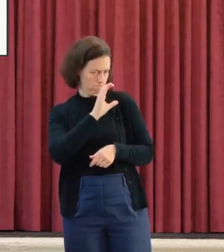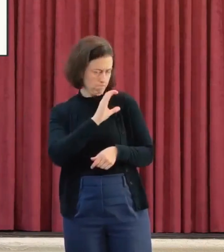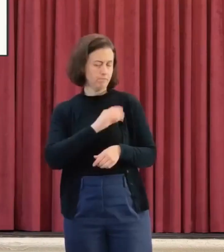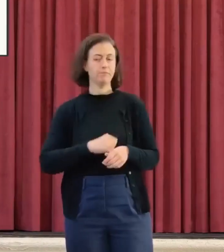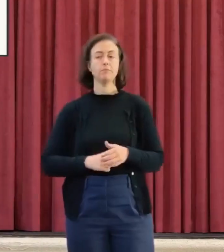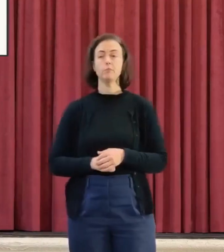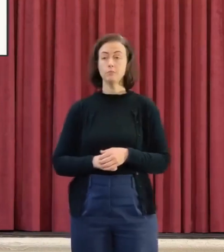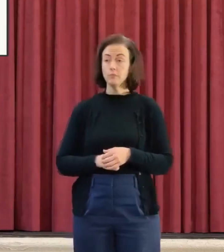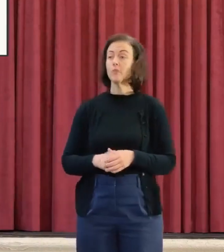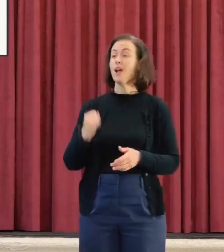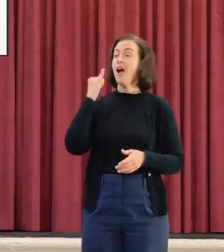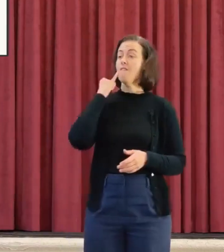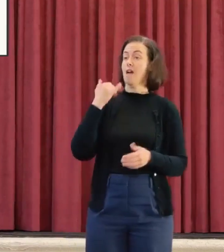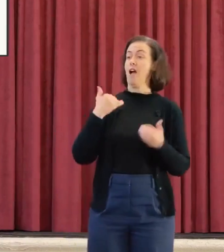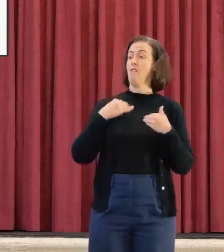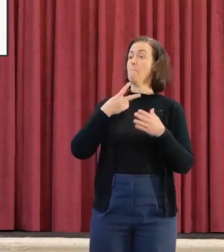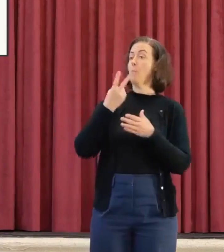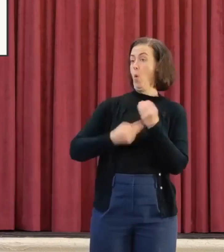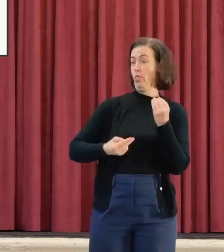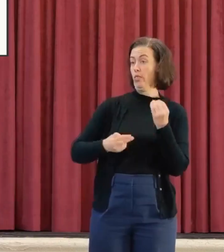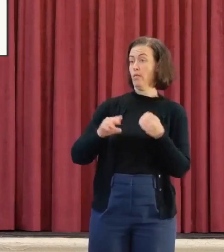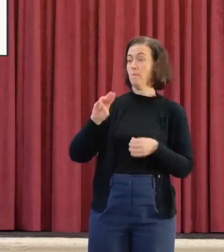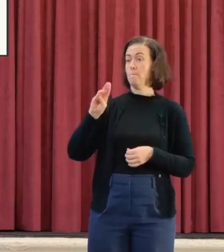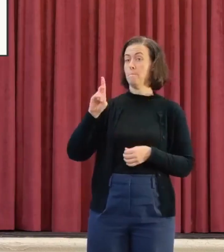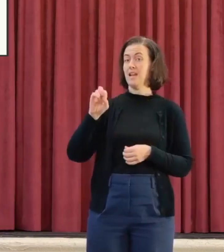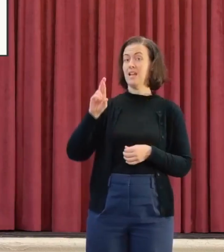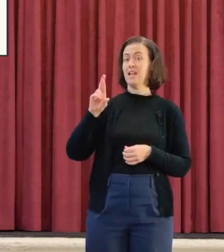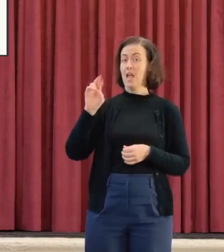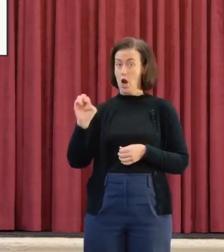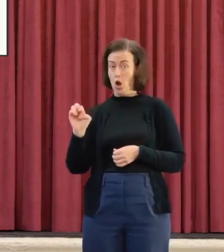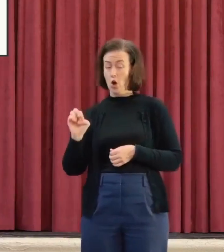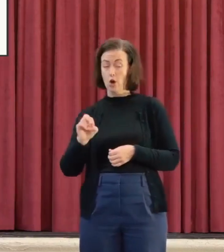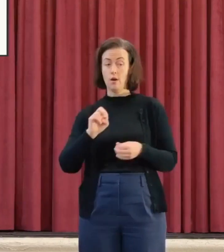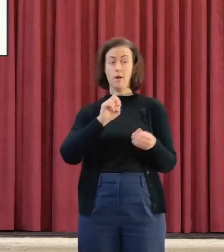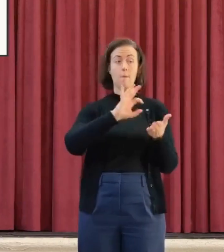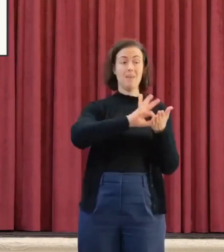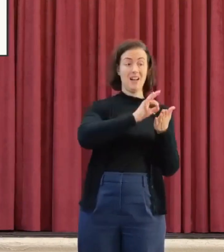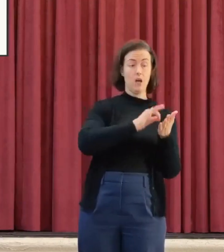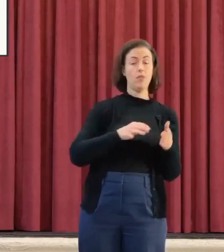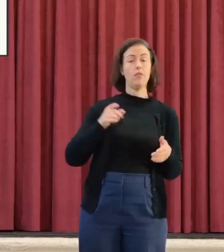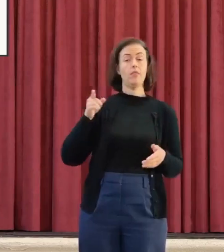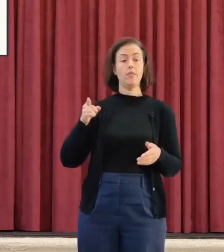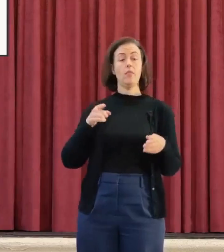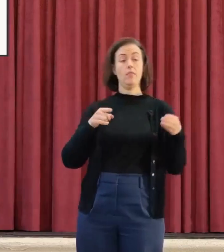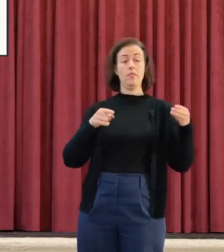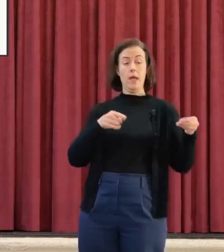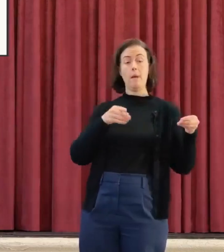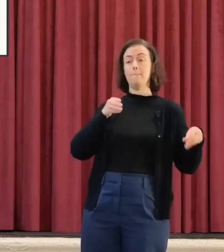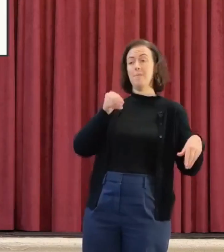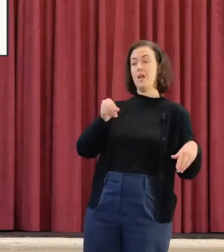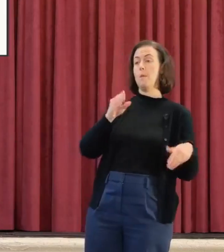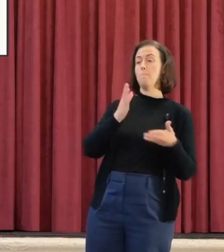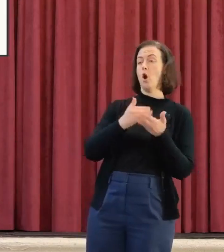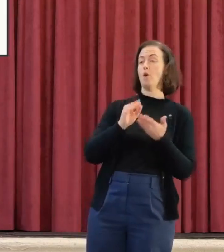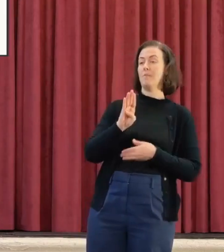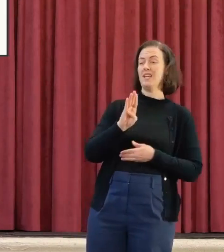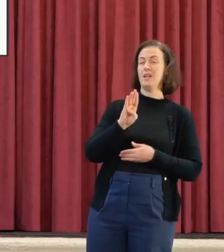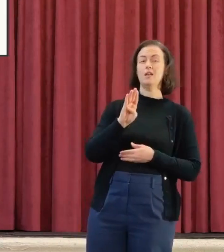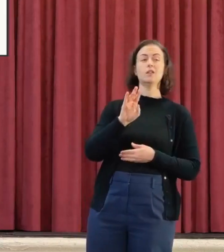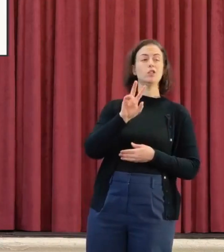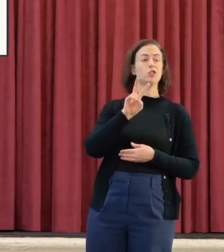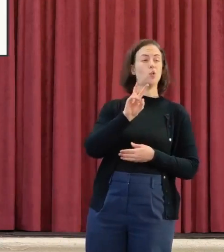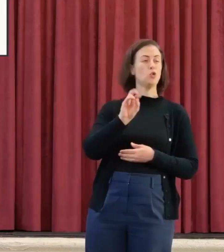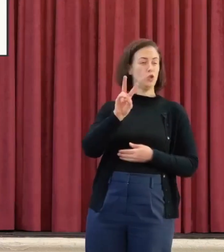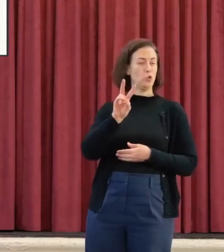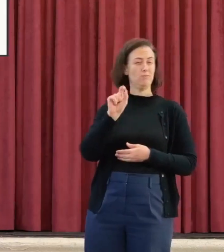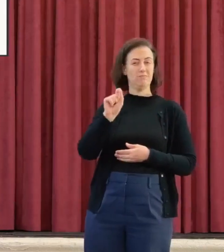and Medi-Cal, Medi-Cal will pay your Medicare Part B premium, that $202.90.